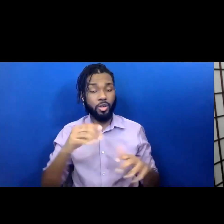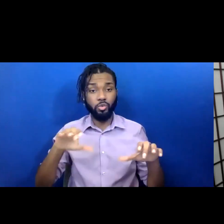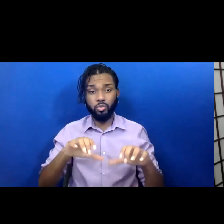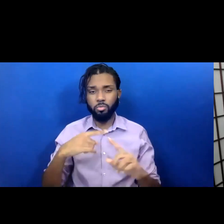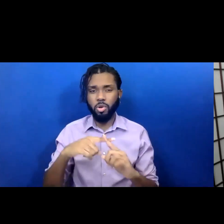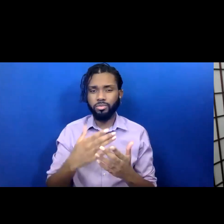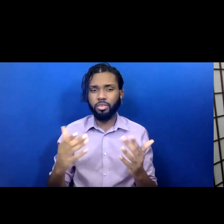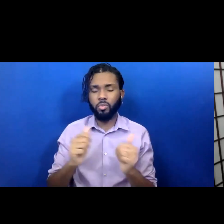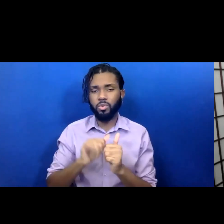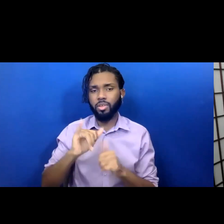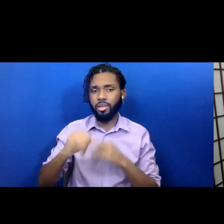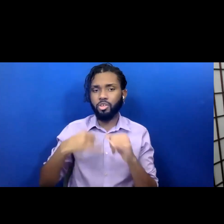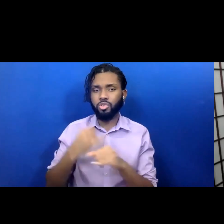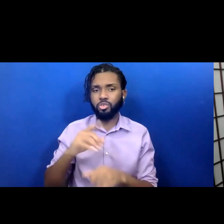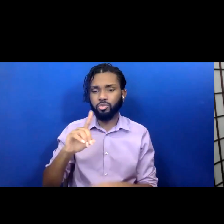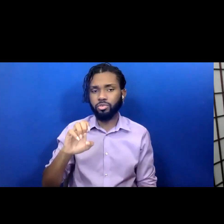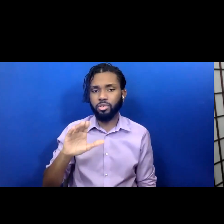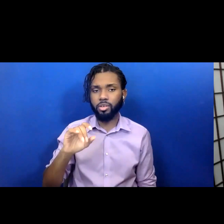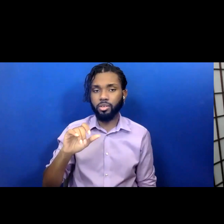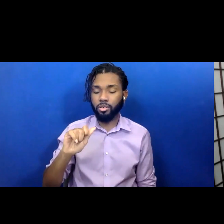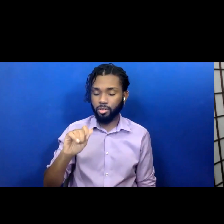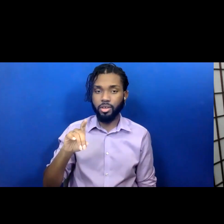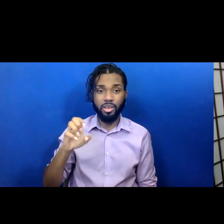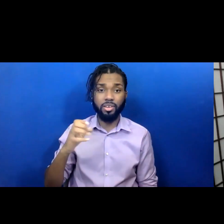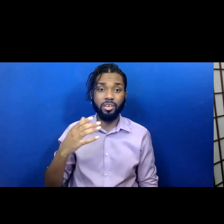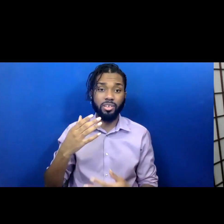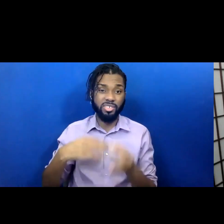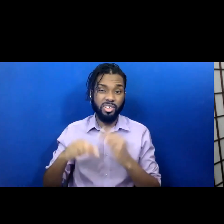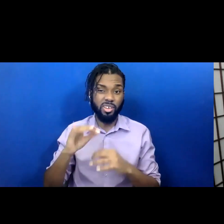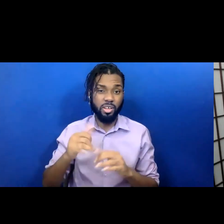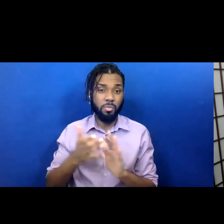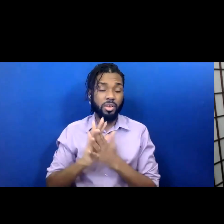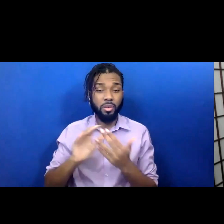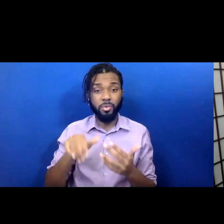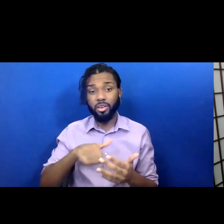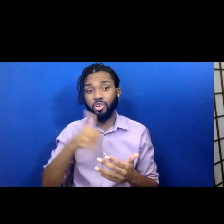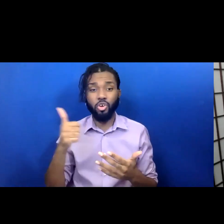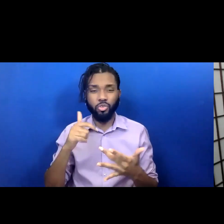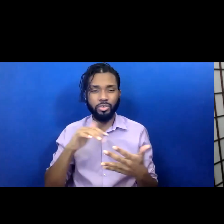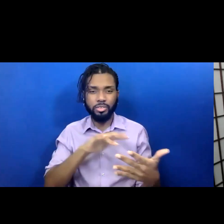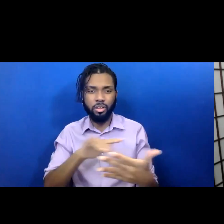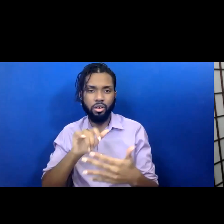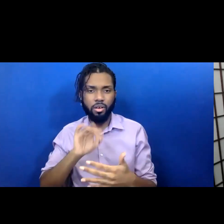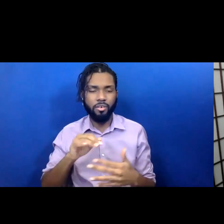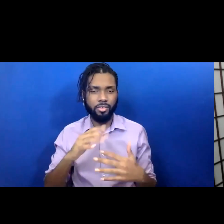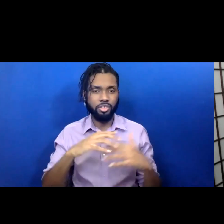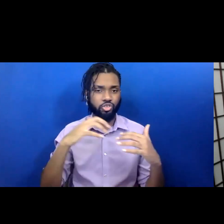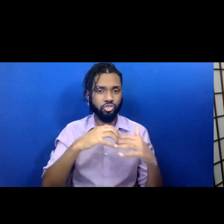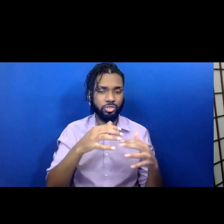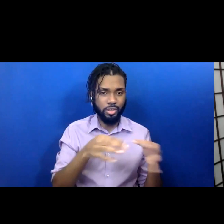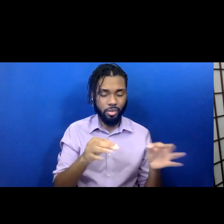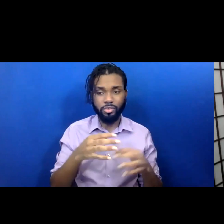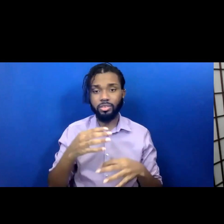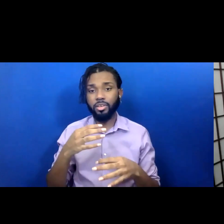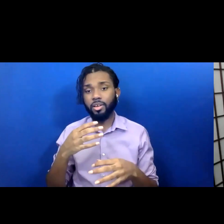international decade, lest it end up being yet another period of the study of Indigenous languages as opposed to the sport of